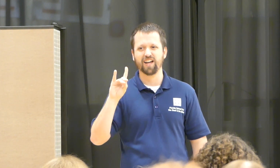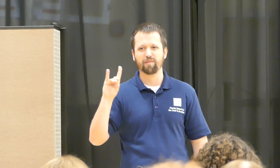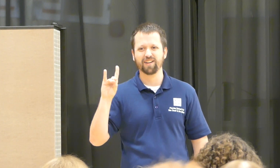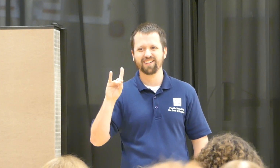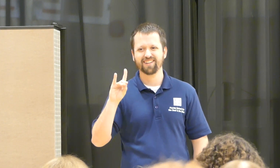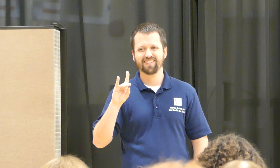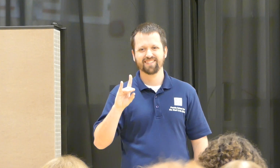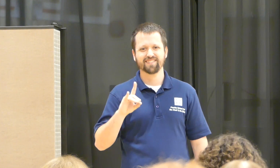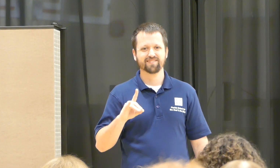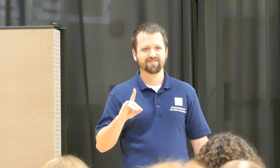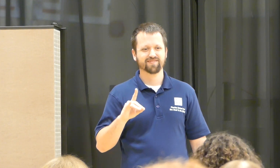llama.